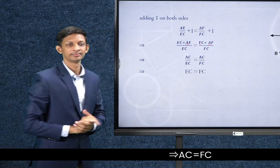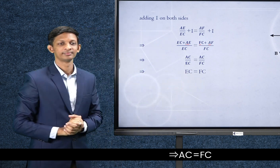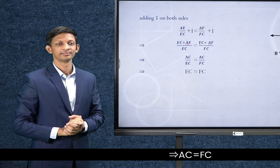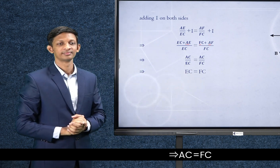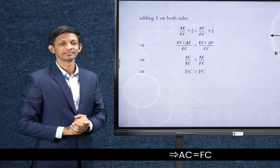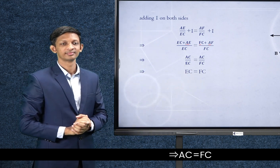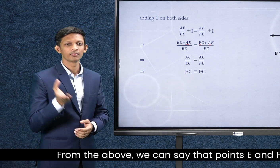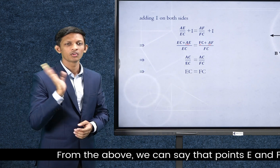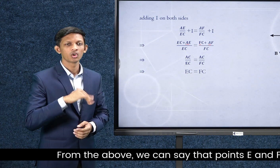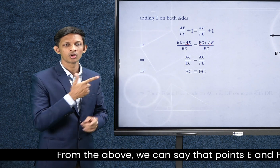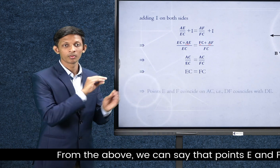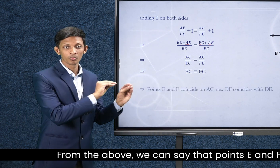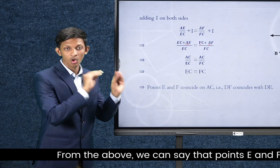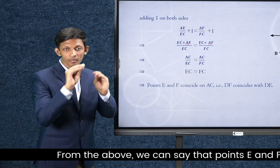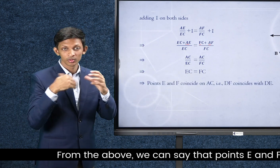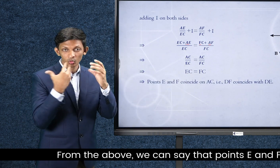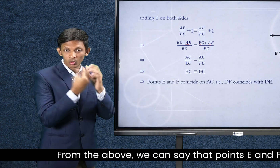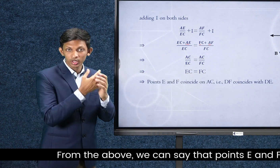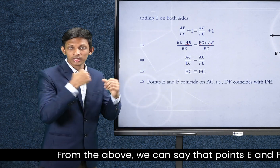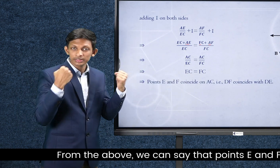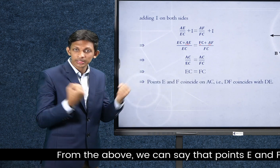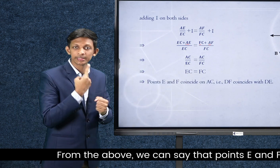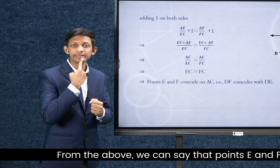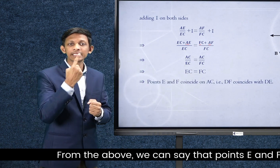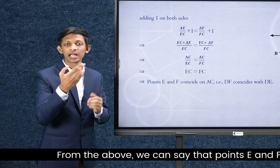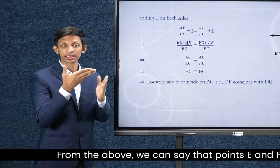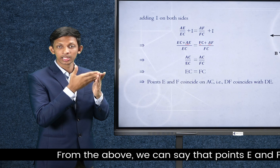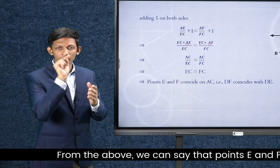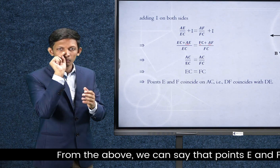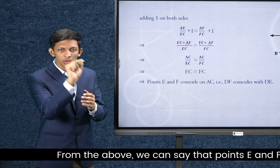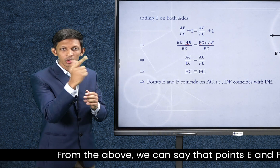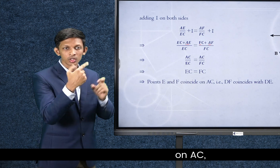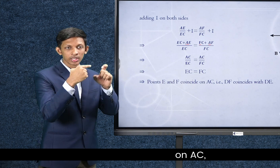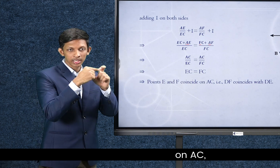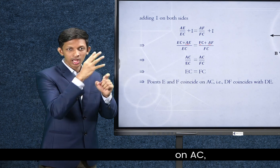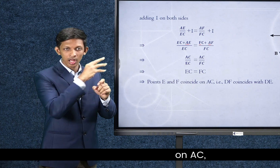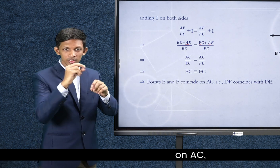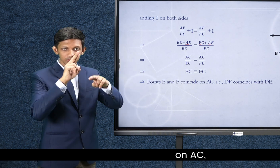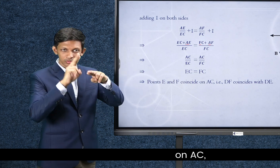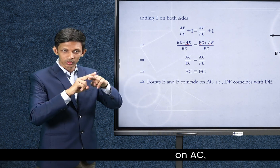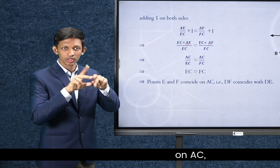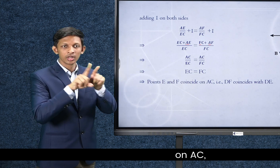FC. From the above, we can say that point E and F coincide on AC.